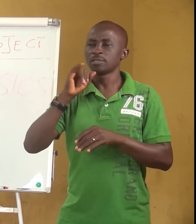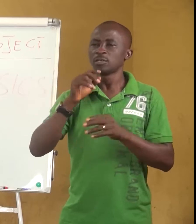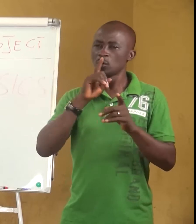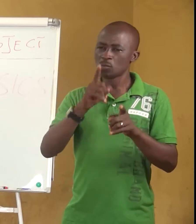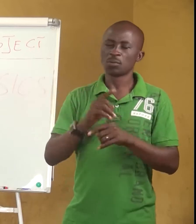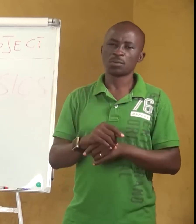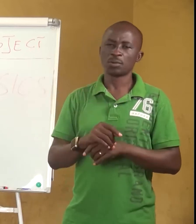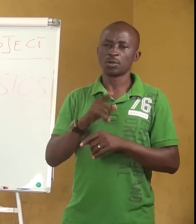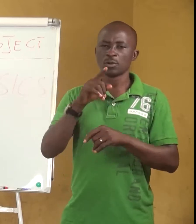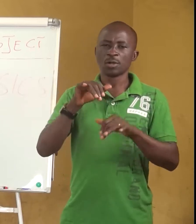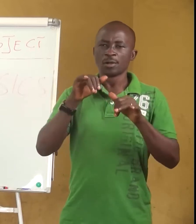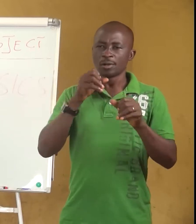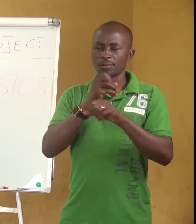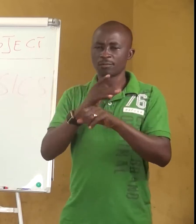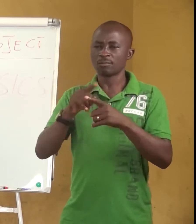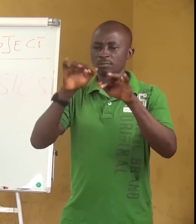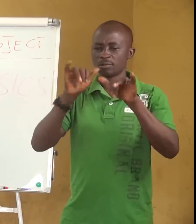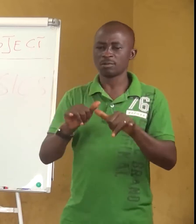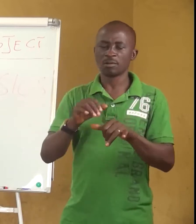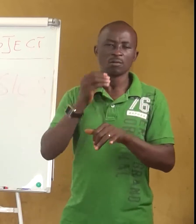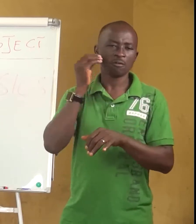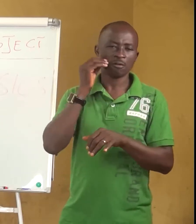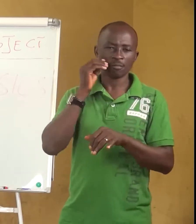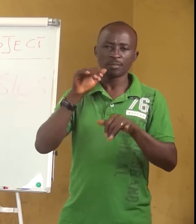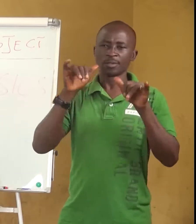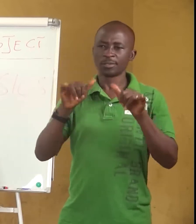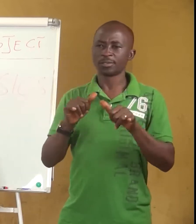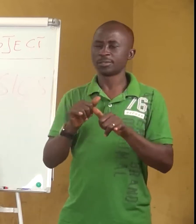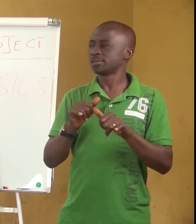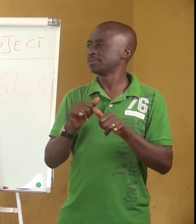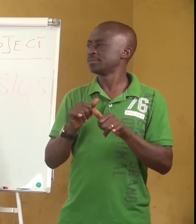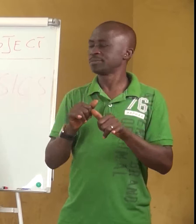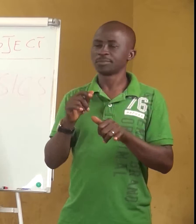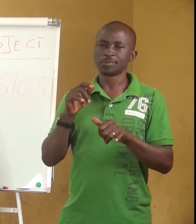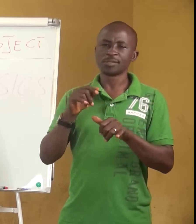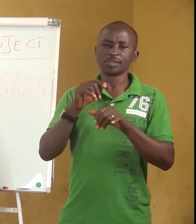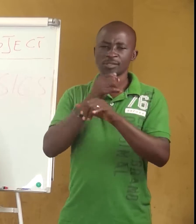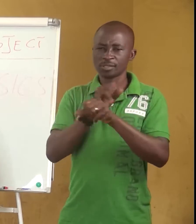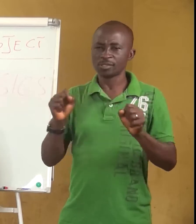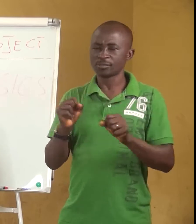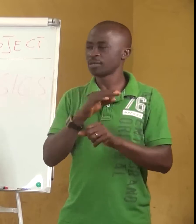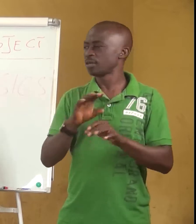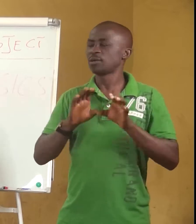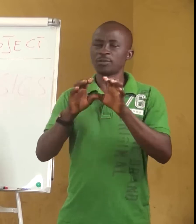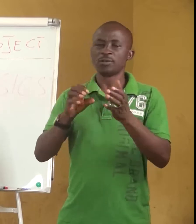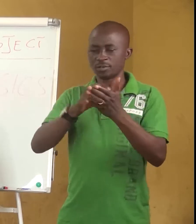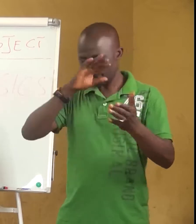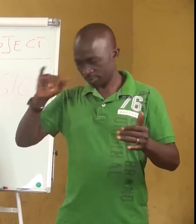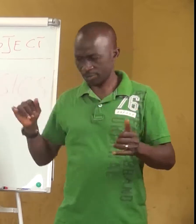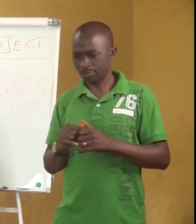advised to stay home while you keep safe and then keep on learning.